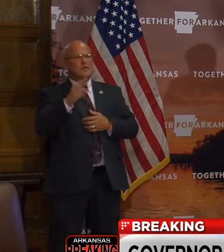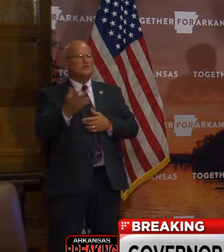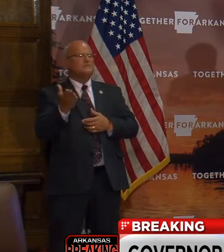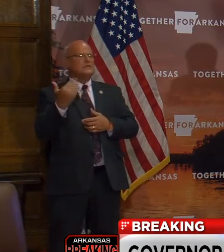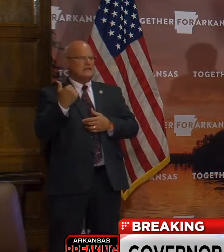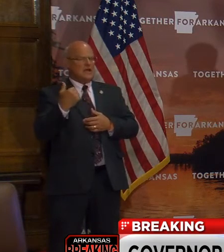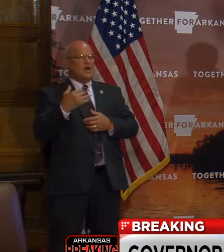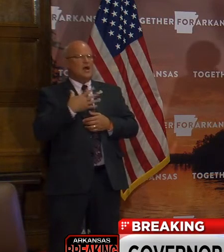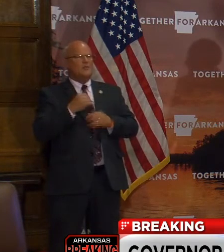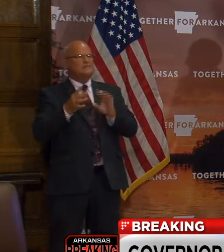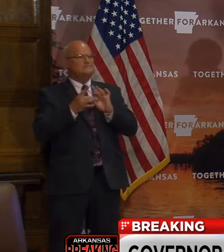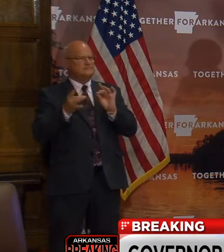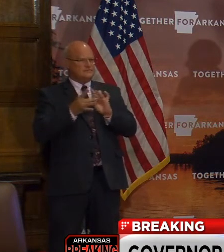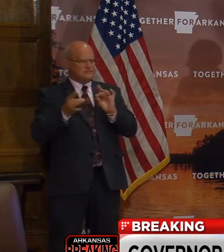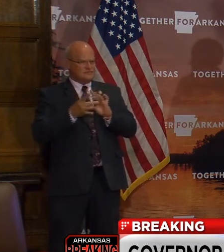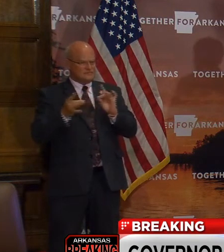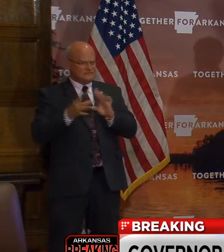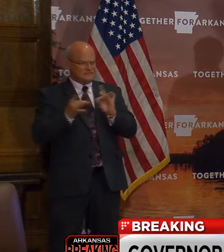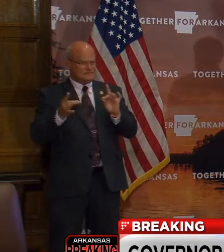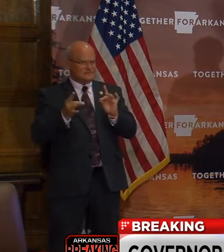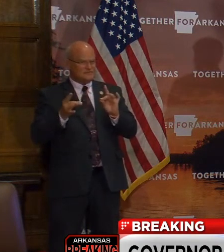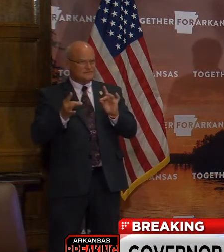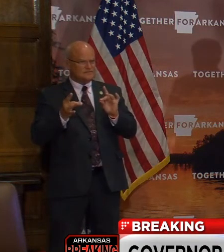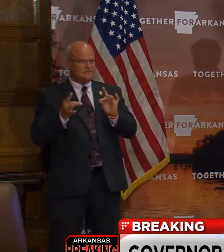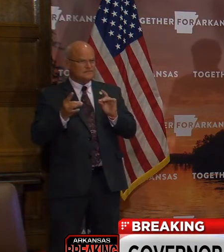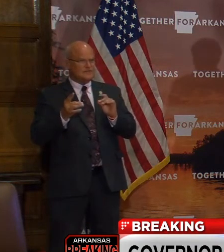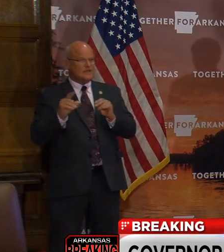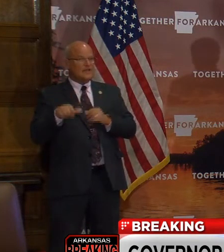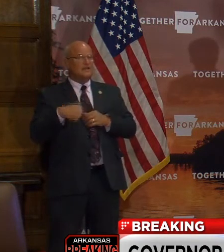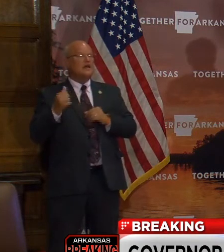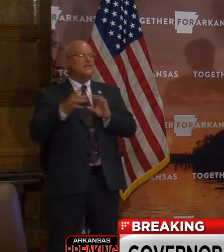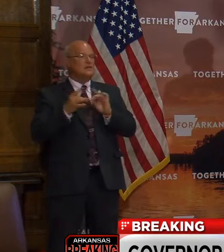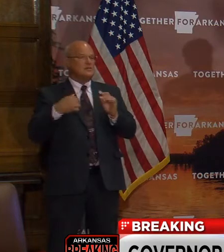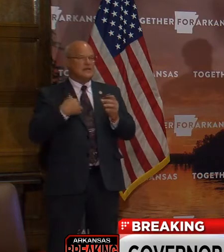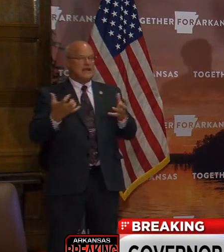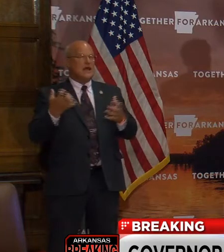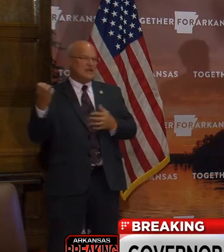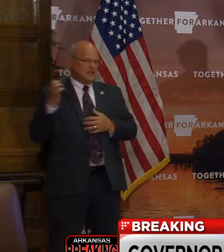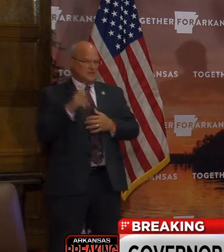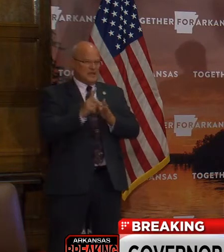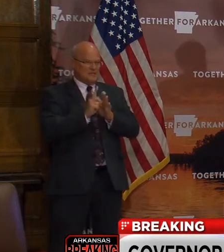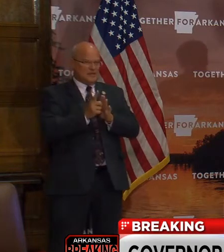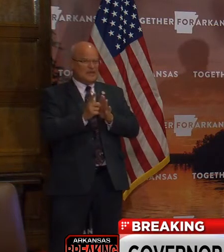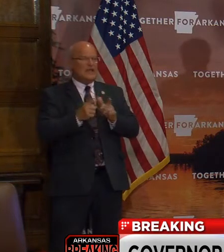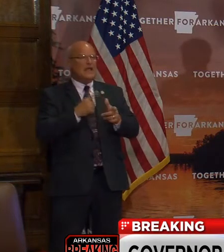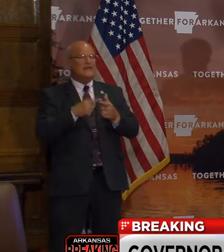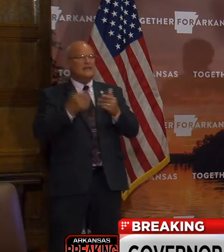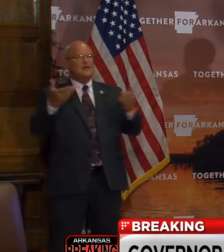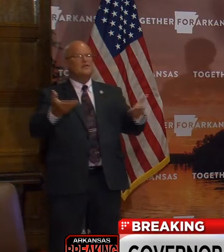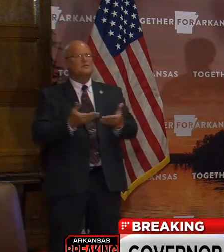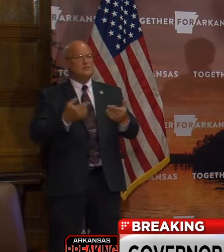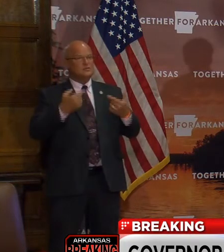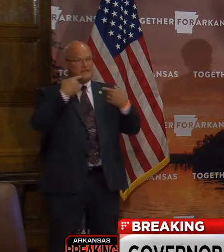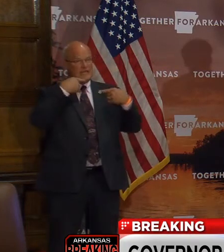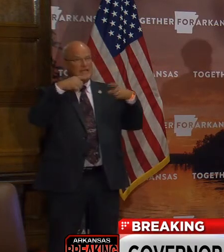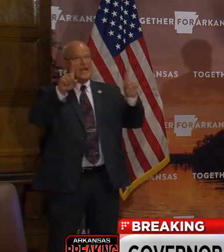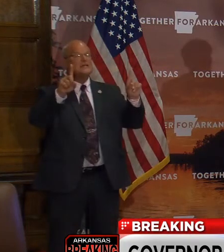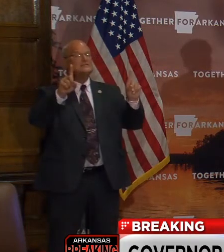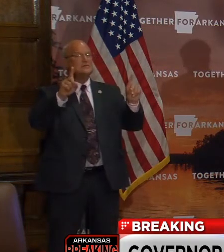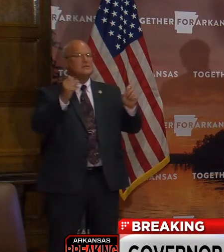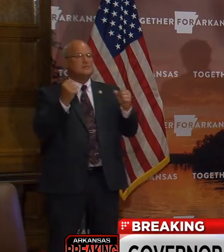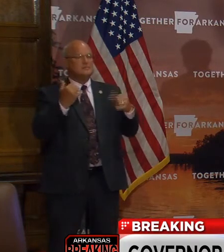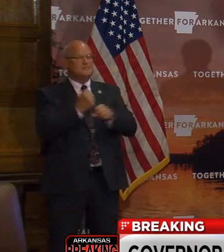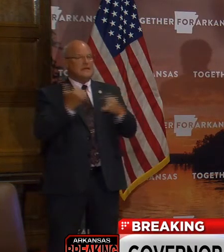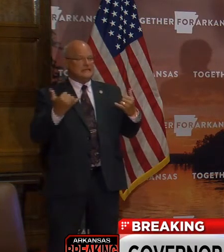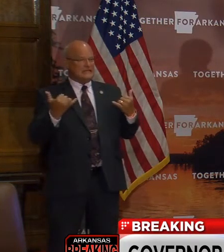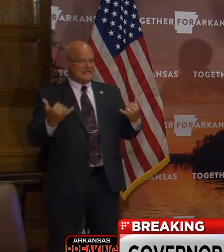his comment on, and his other comments, and I'm going to come back, and then I want to introduce the announcement that we're going to make